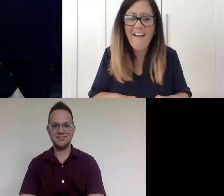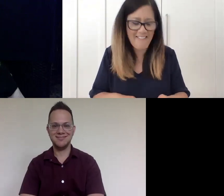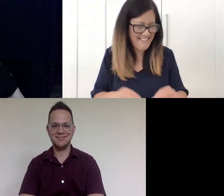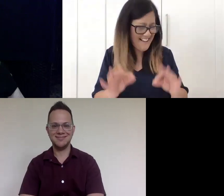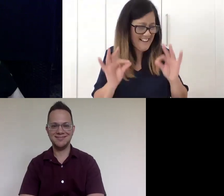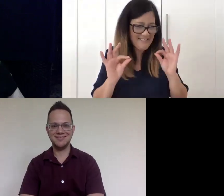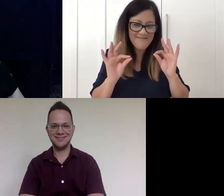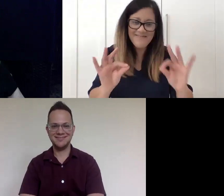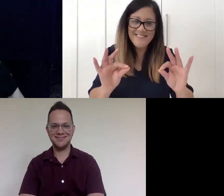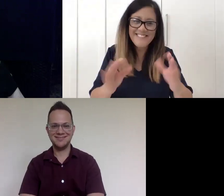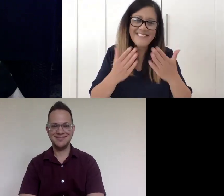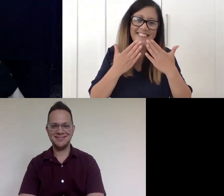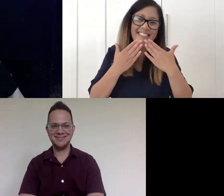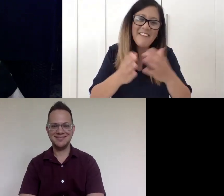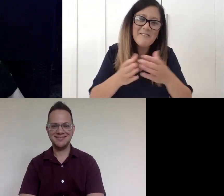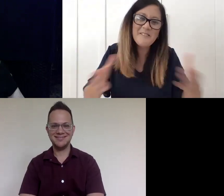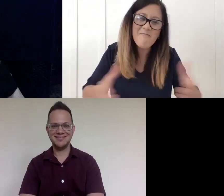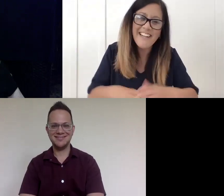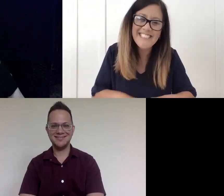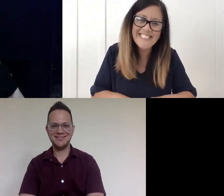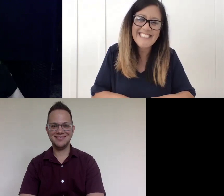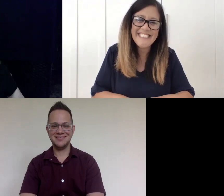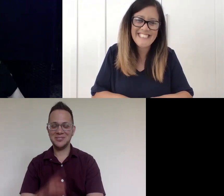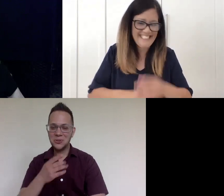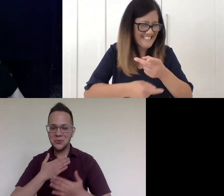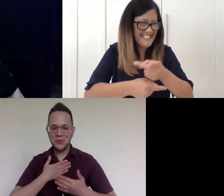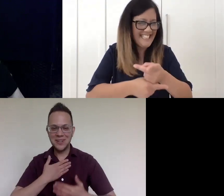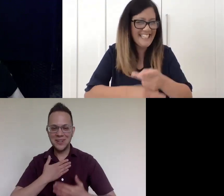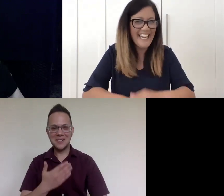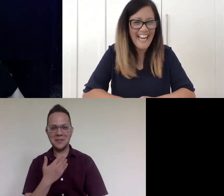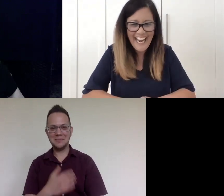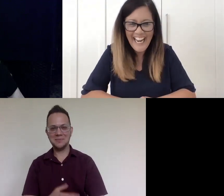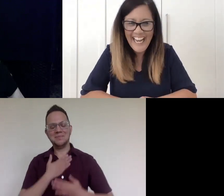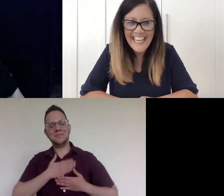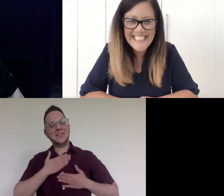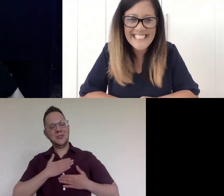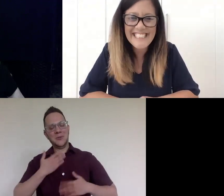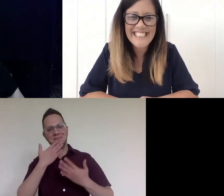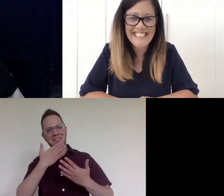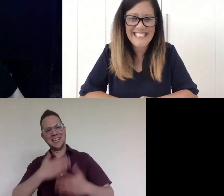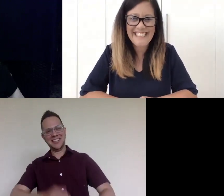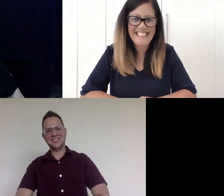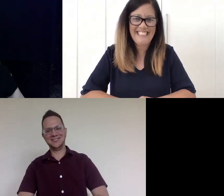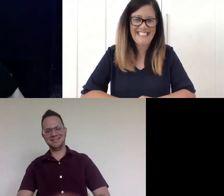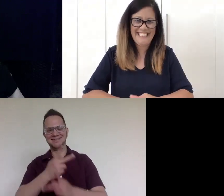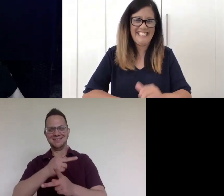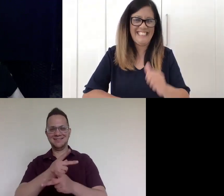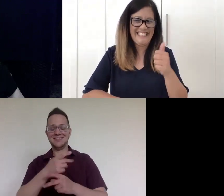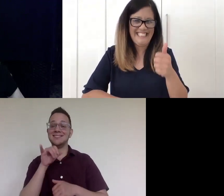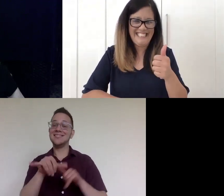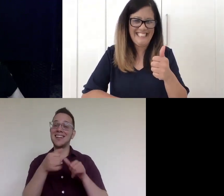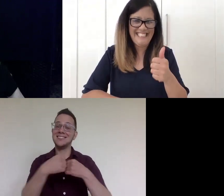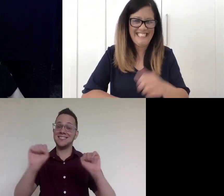this information up at the end of this video then. I'll have your contact information. Thank you so much.